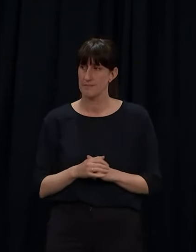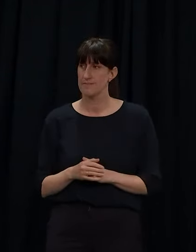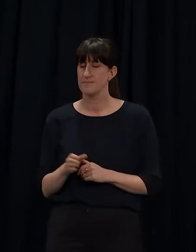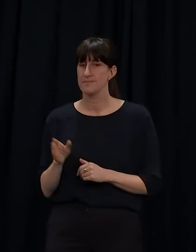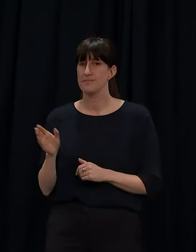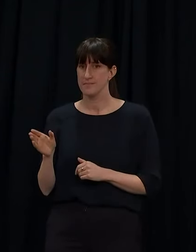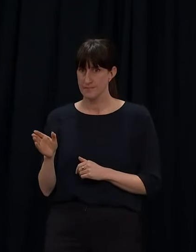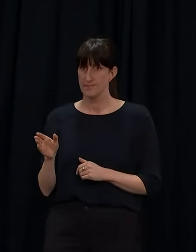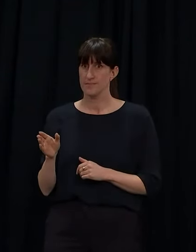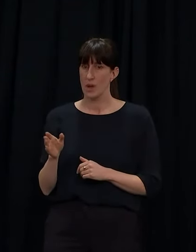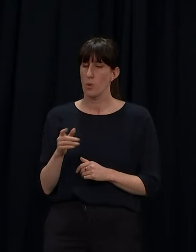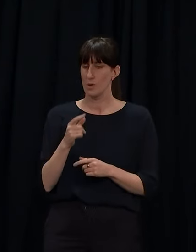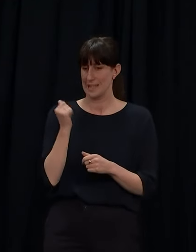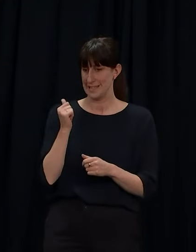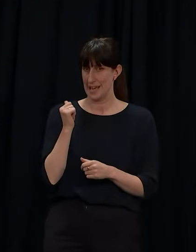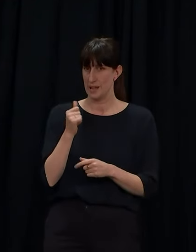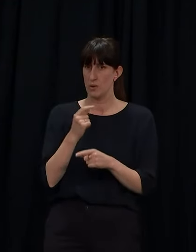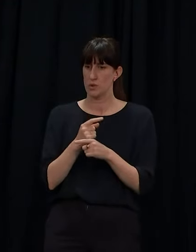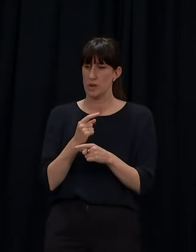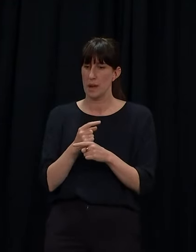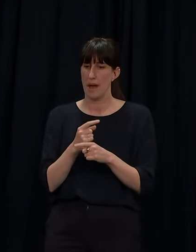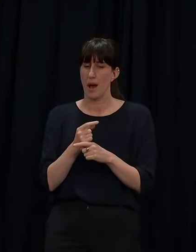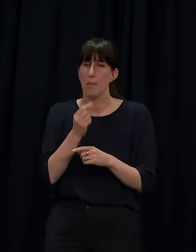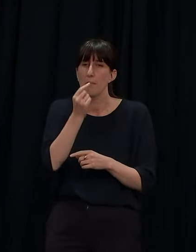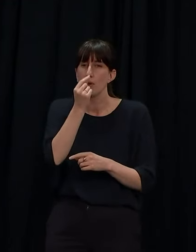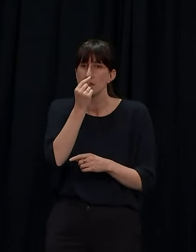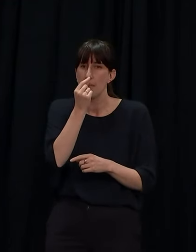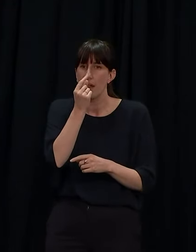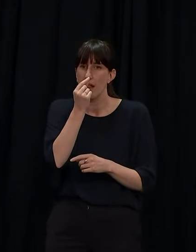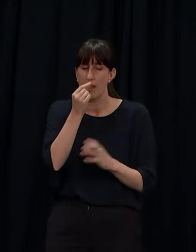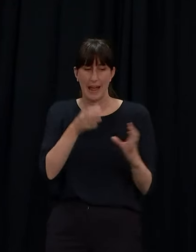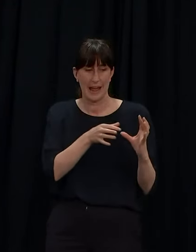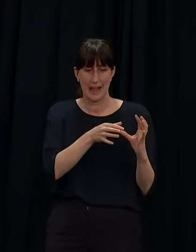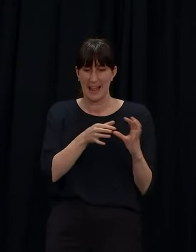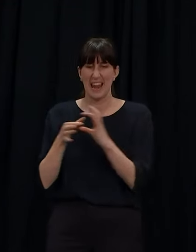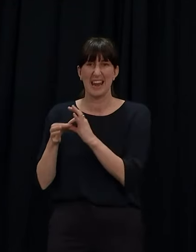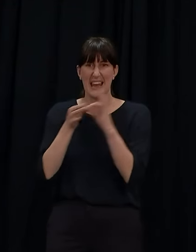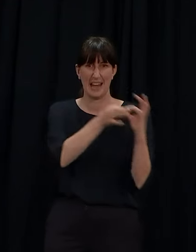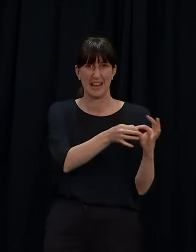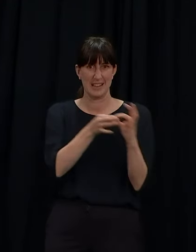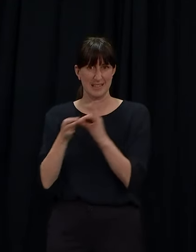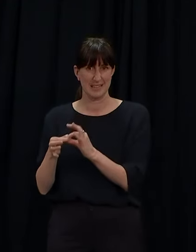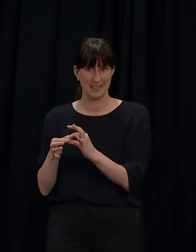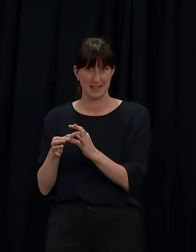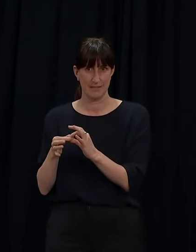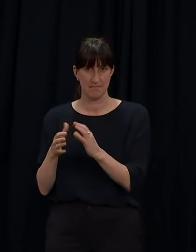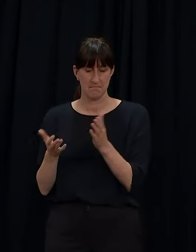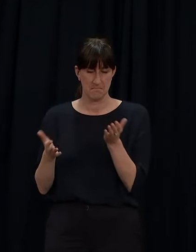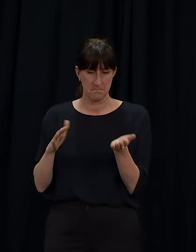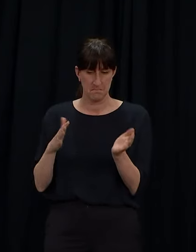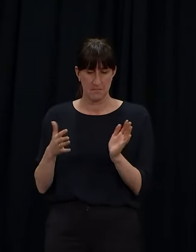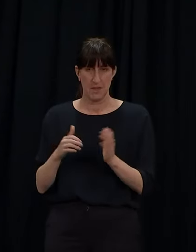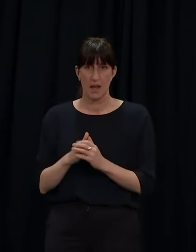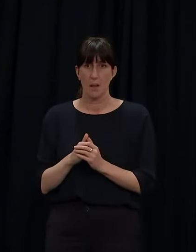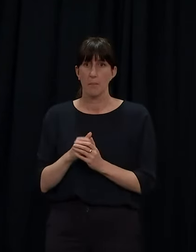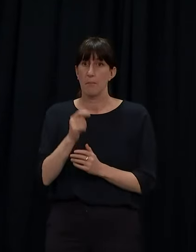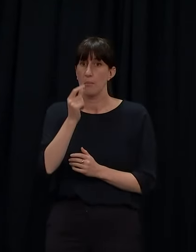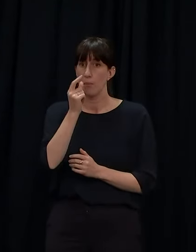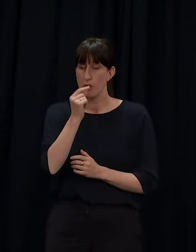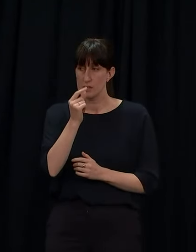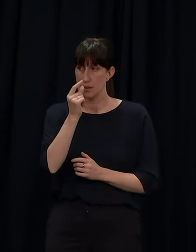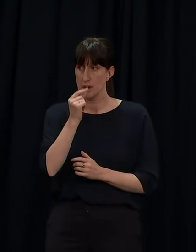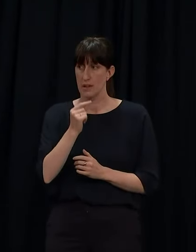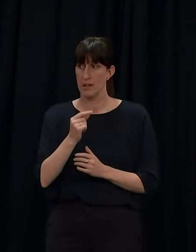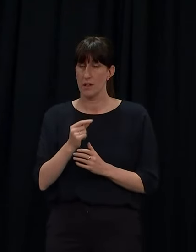on in that outbreak, who's tested positive and has been connected to a number of locations, and potentially